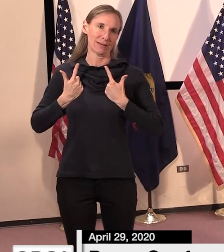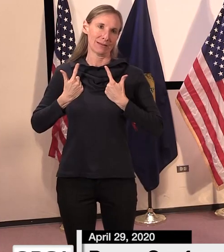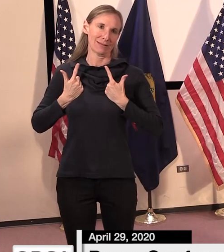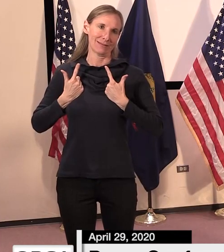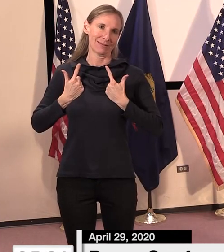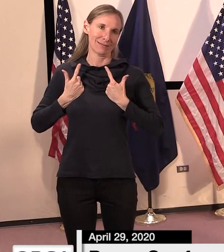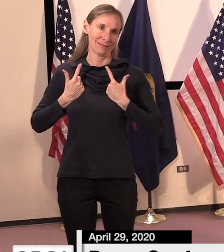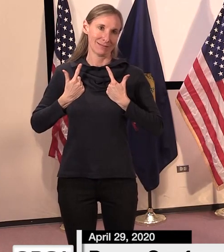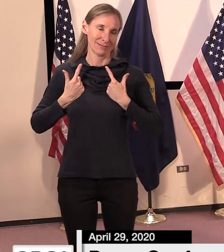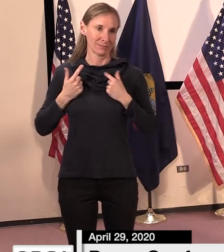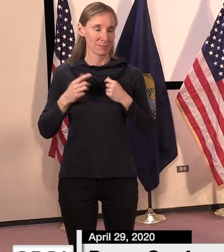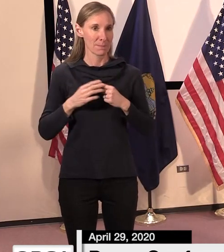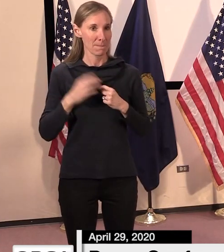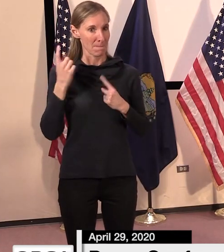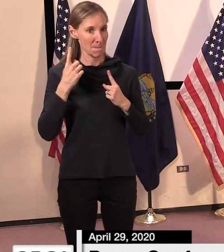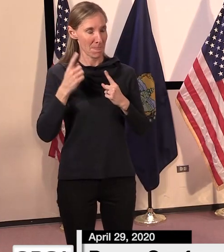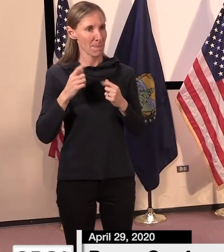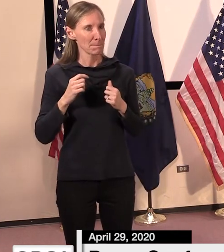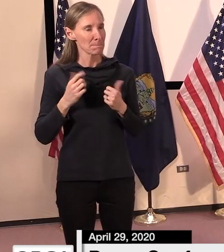quote. I'm wondering,